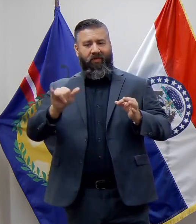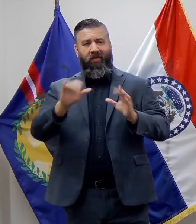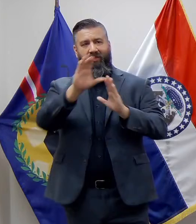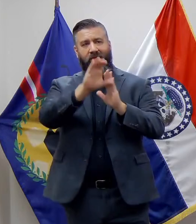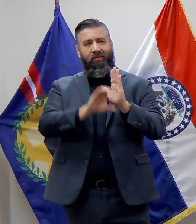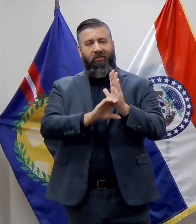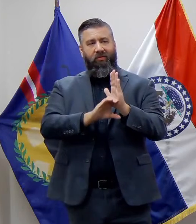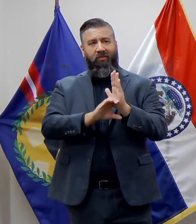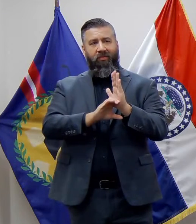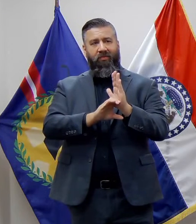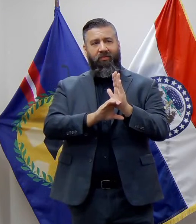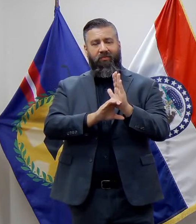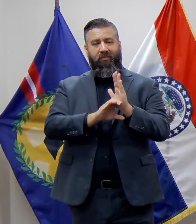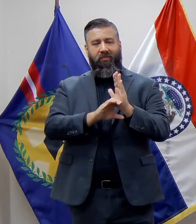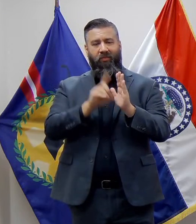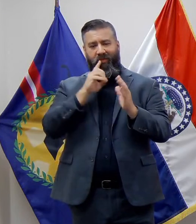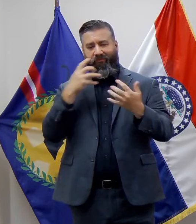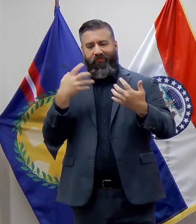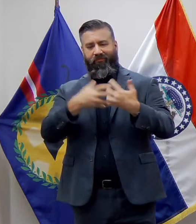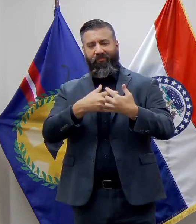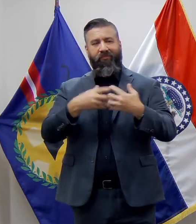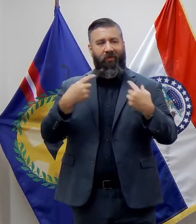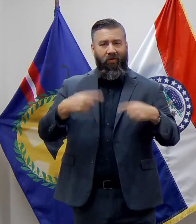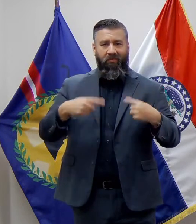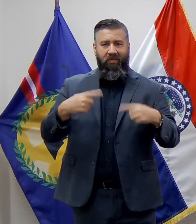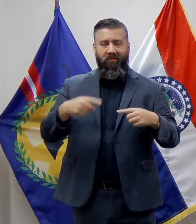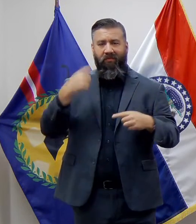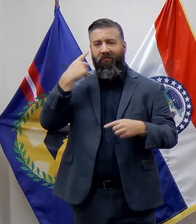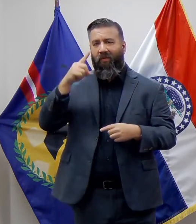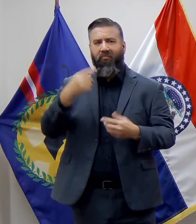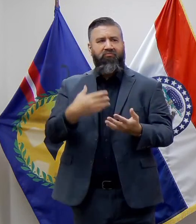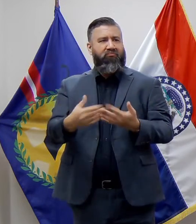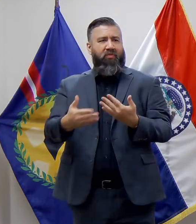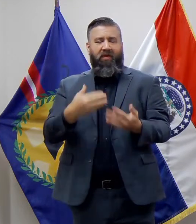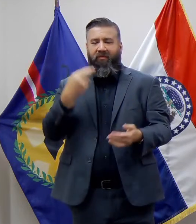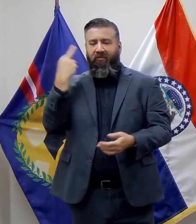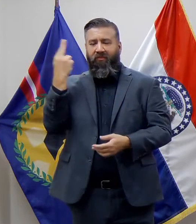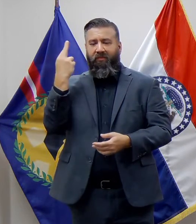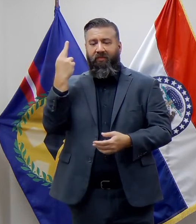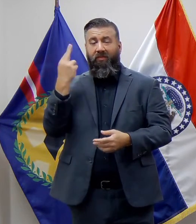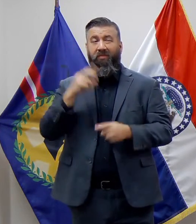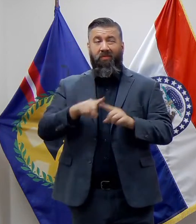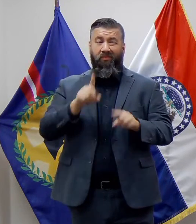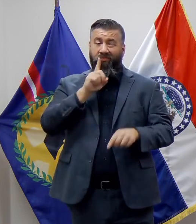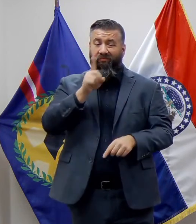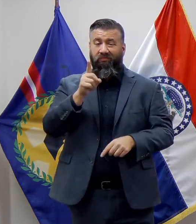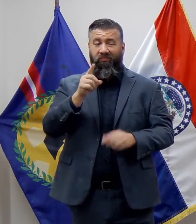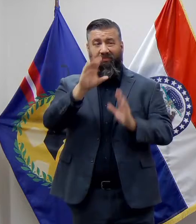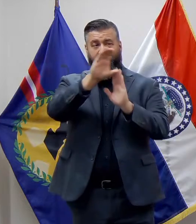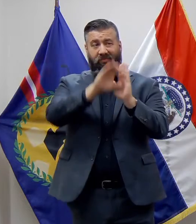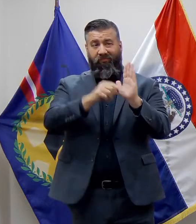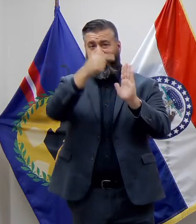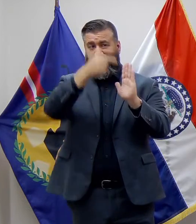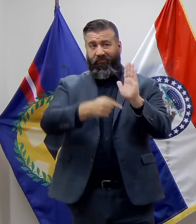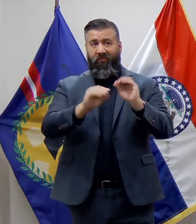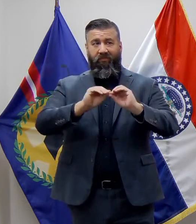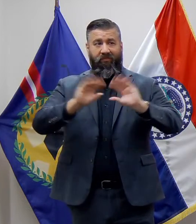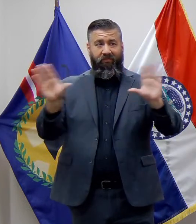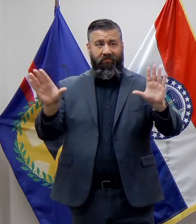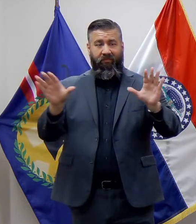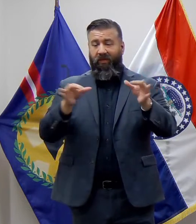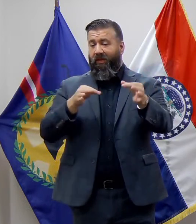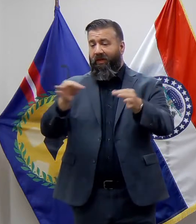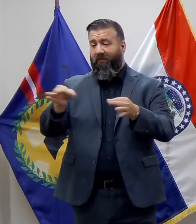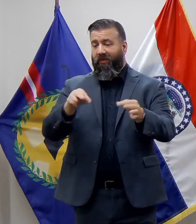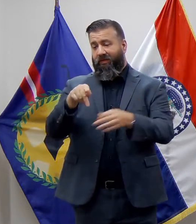to suit arguments for whatever reason. But in the end, the charter is clear, and the definition of